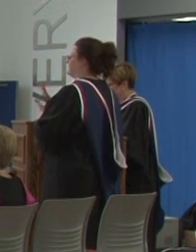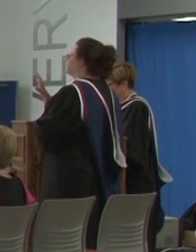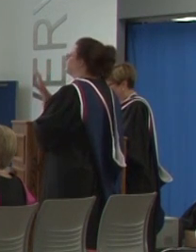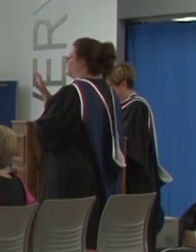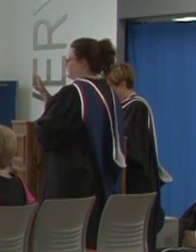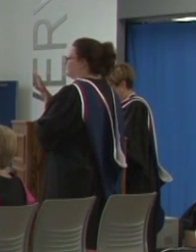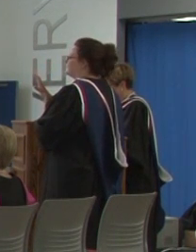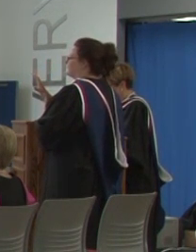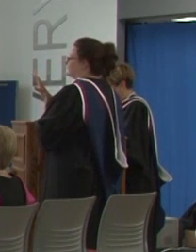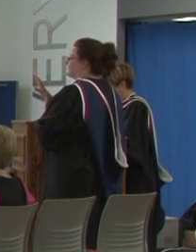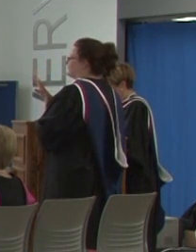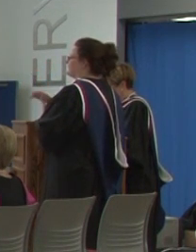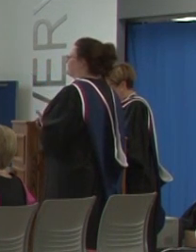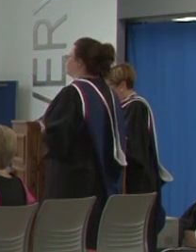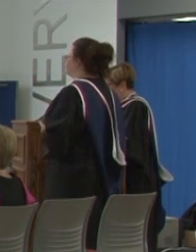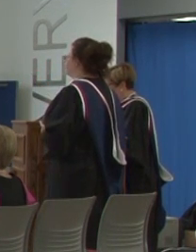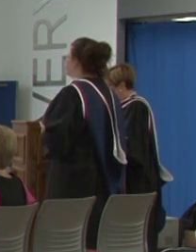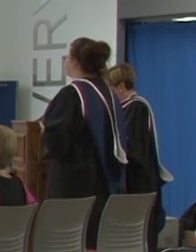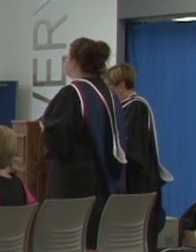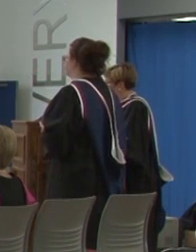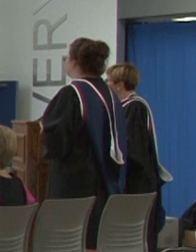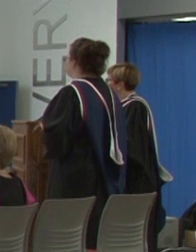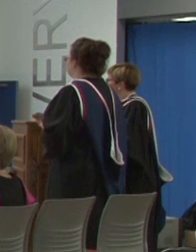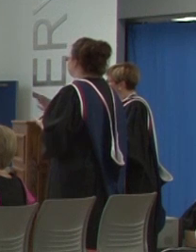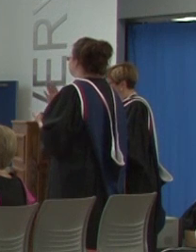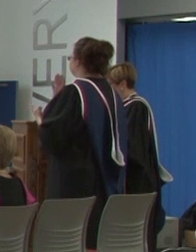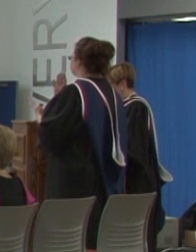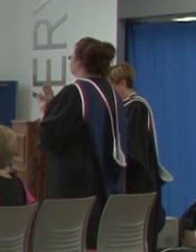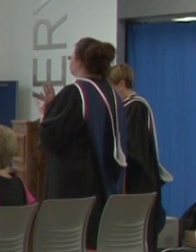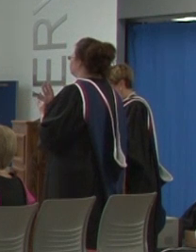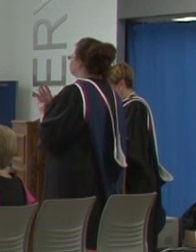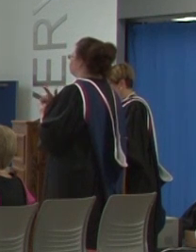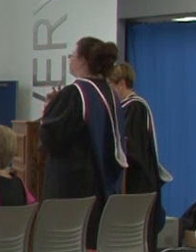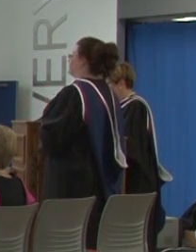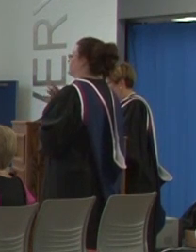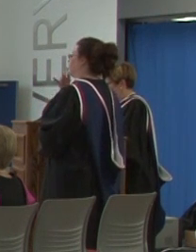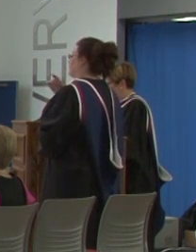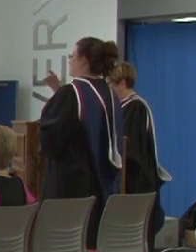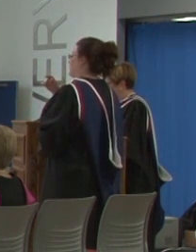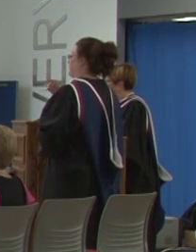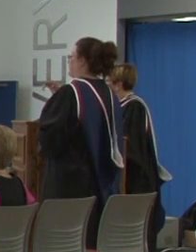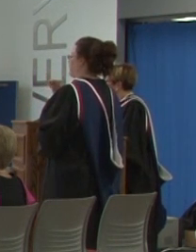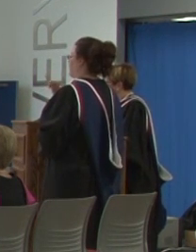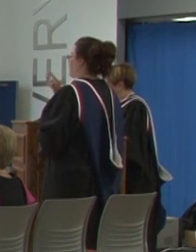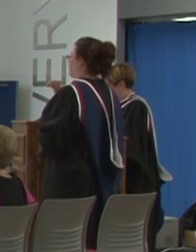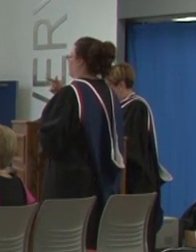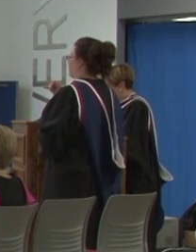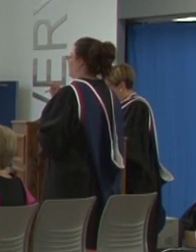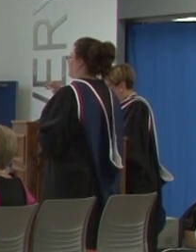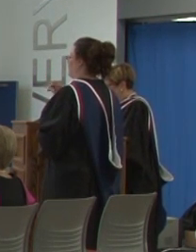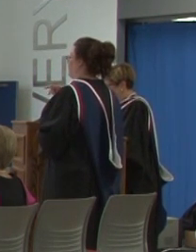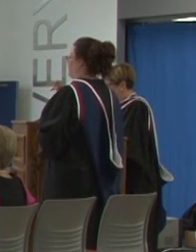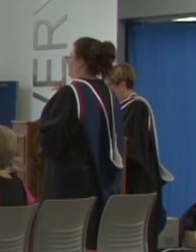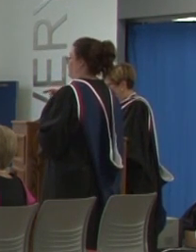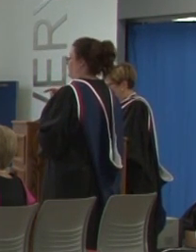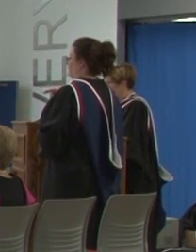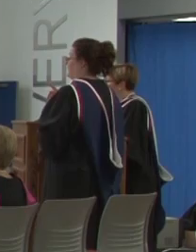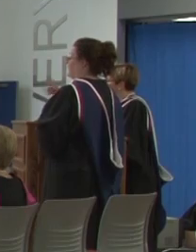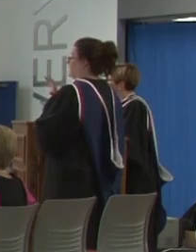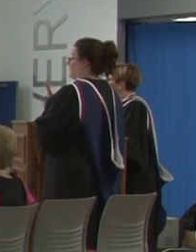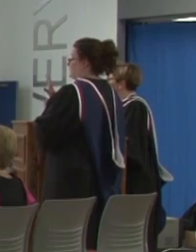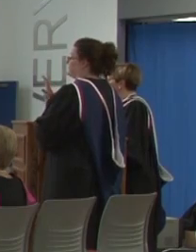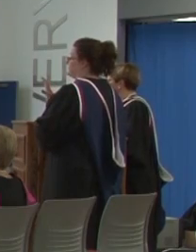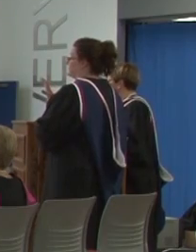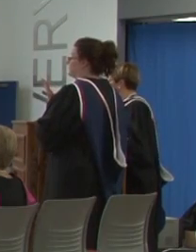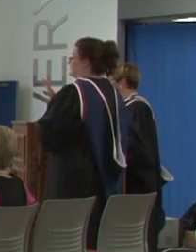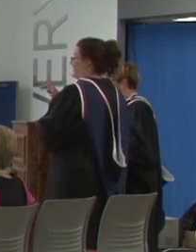and Polytechnics, or when I was a governor of Algonquin College, when I fell